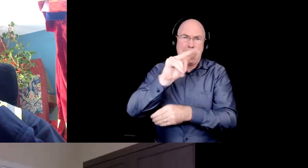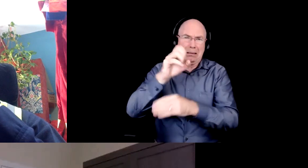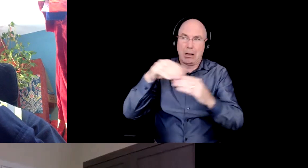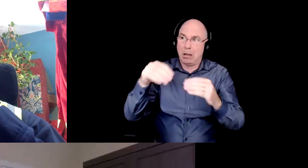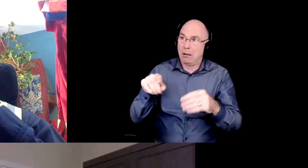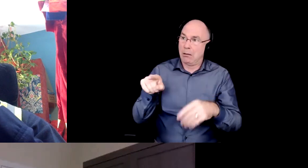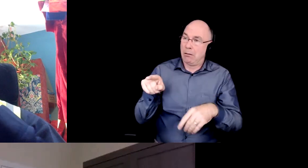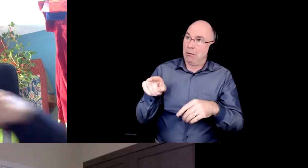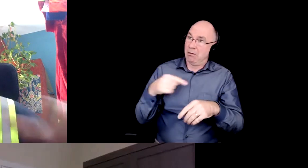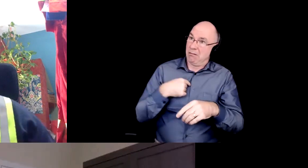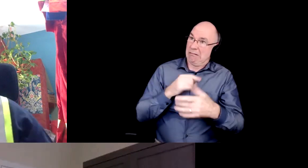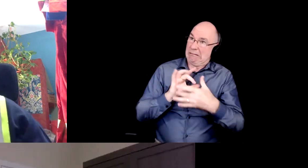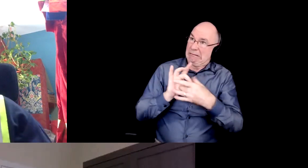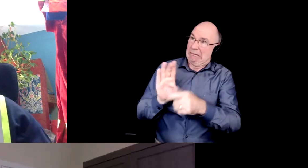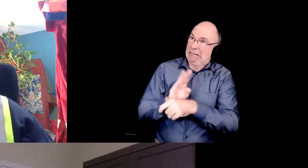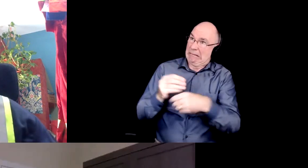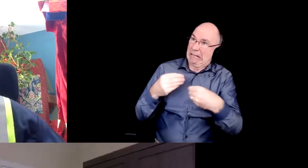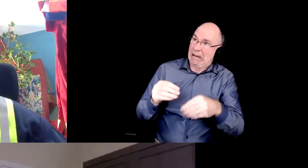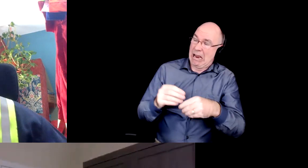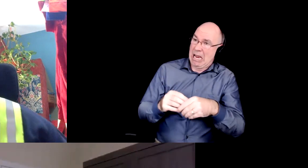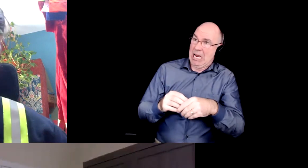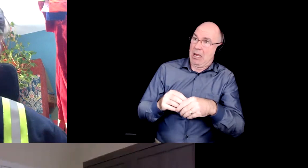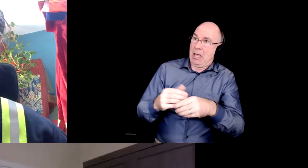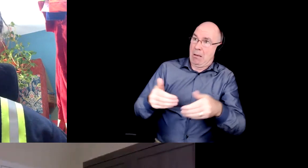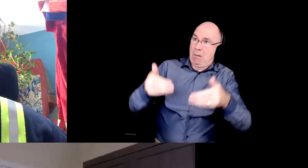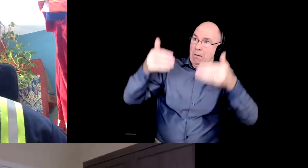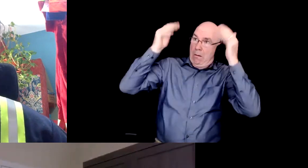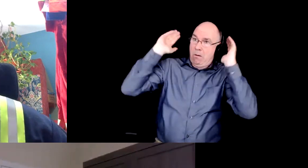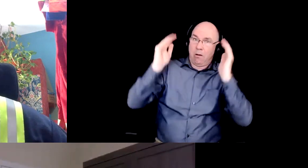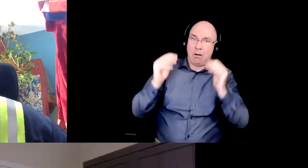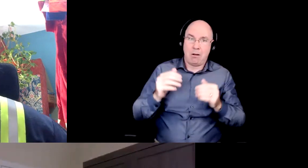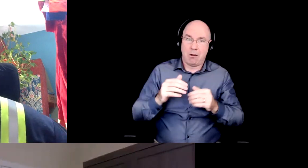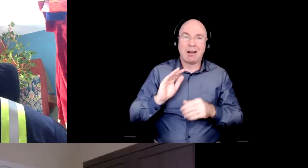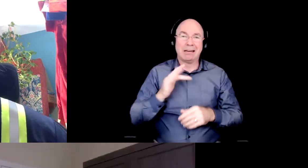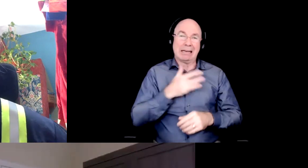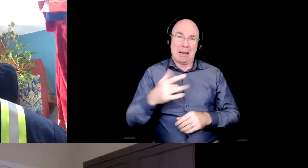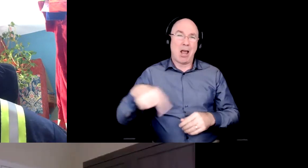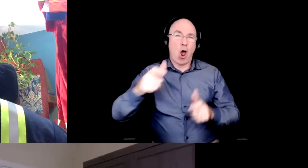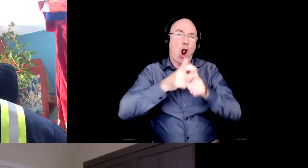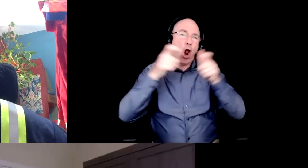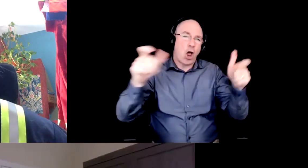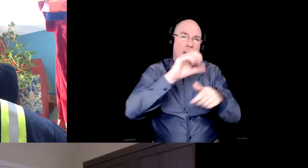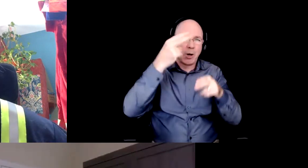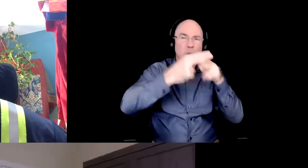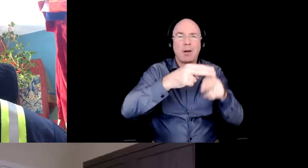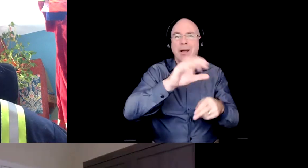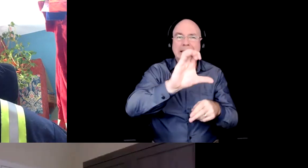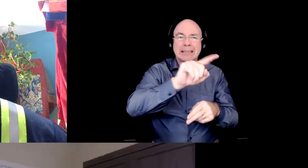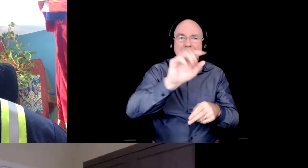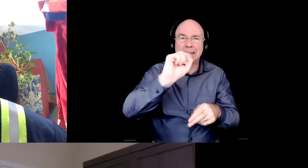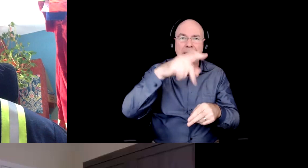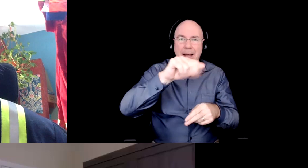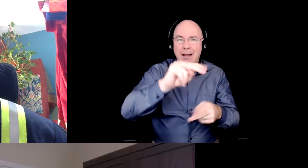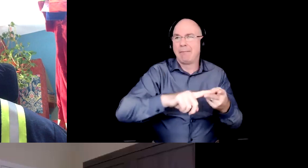our procurement is done with larger companies. I've heard C-SPAN. Everybody's aware of General Dynamics. You hear Lockheed